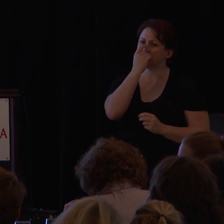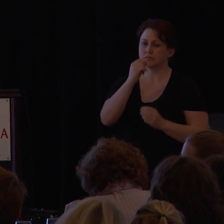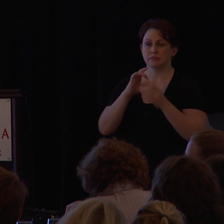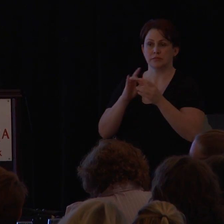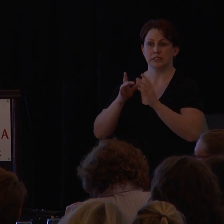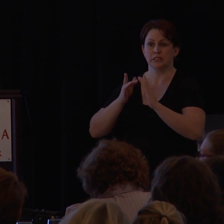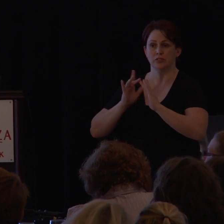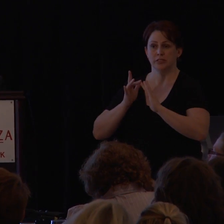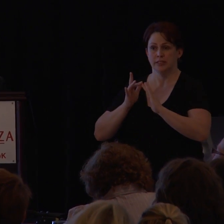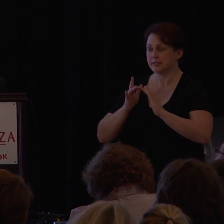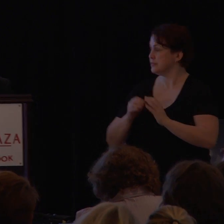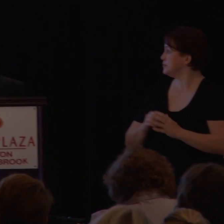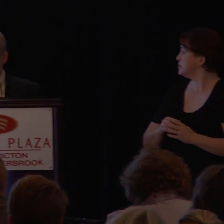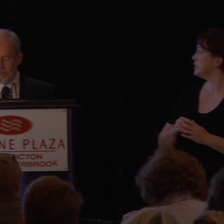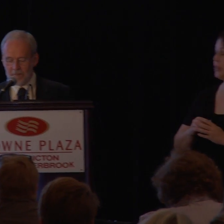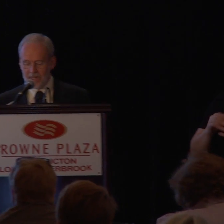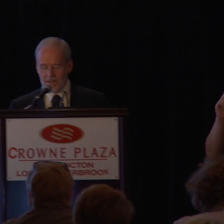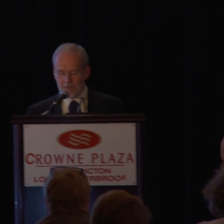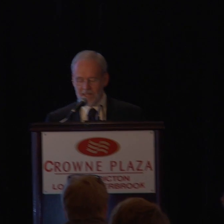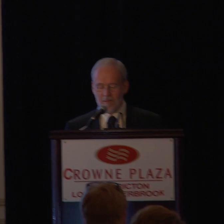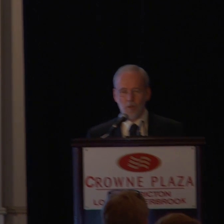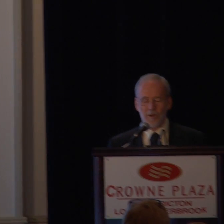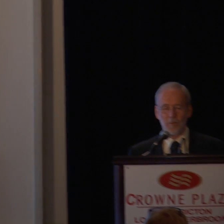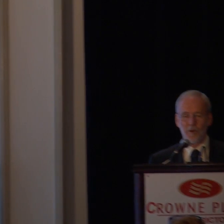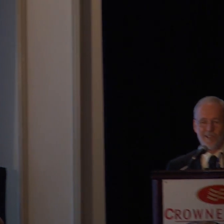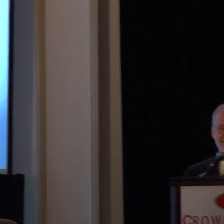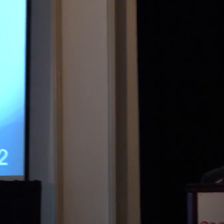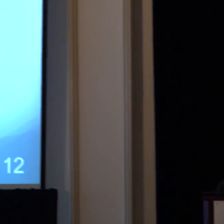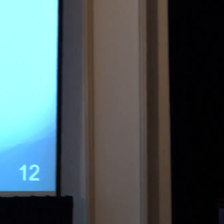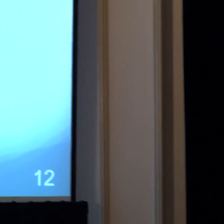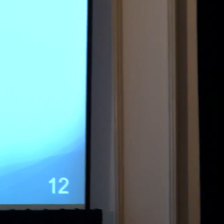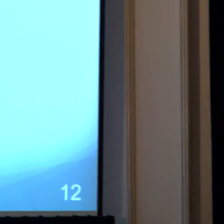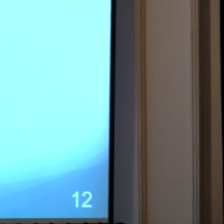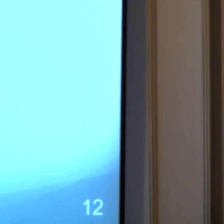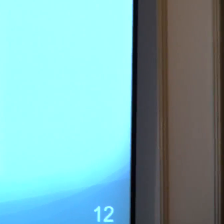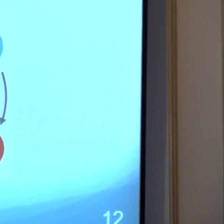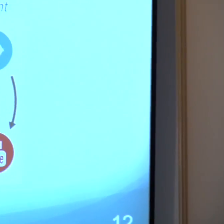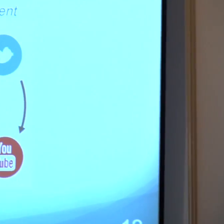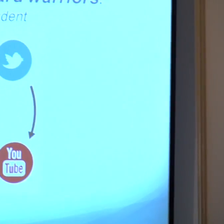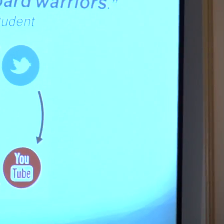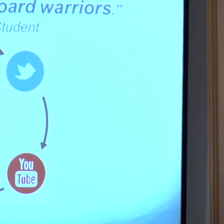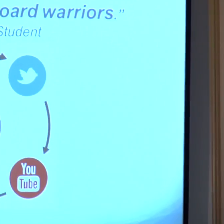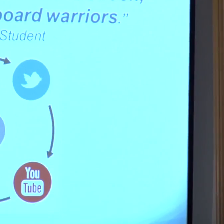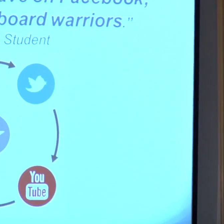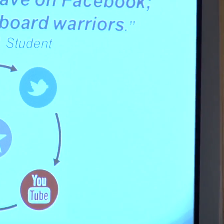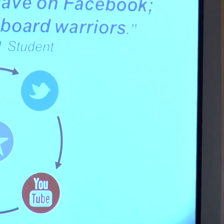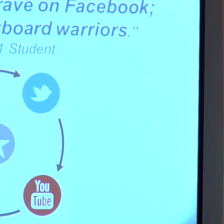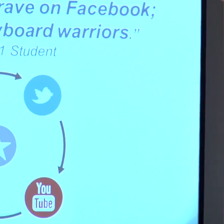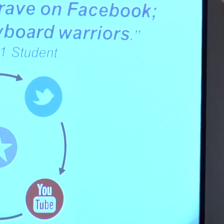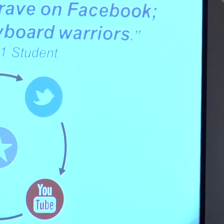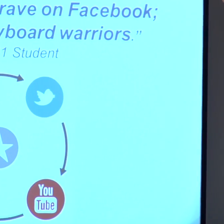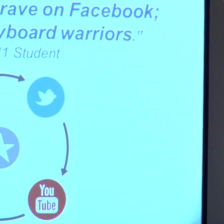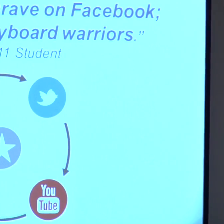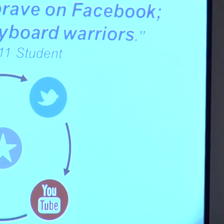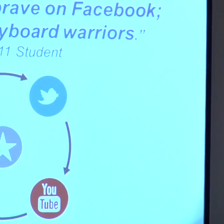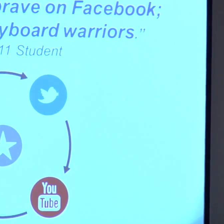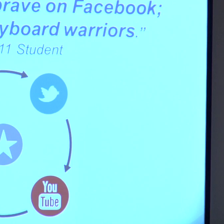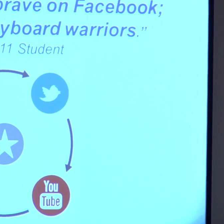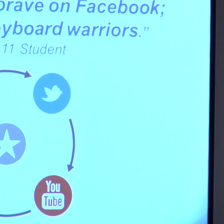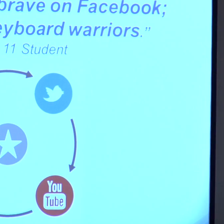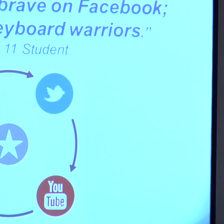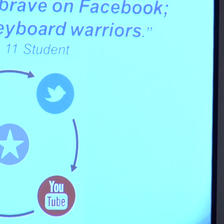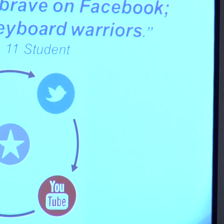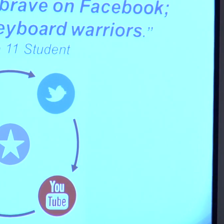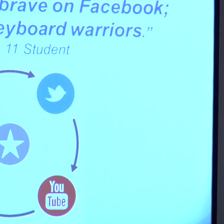internet. People become brave on Facebook, they become keyboard warriors. Which is another great comment, I think, that things that people